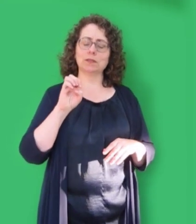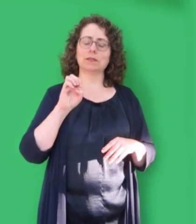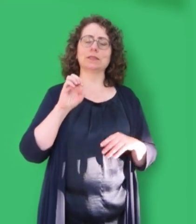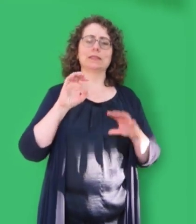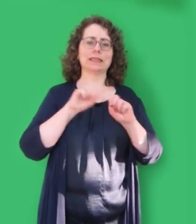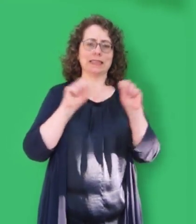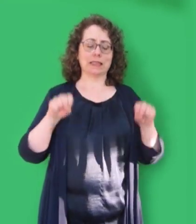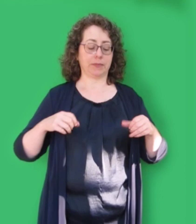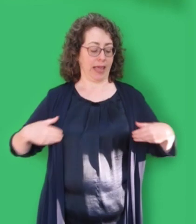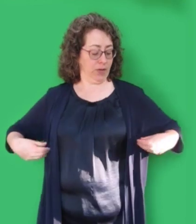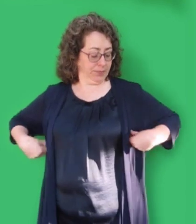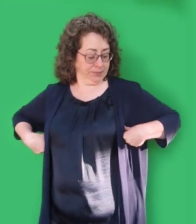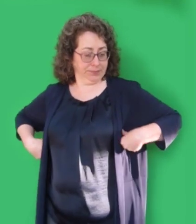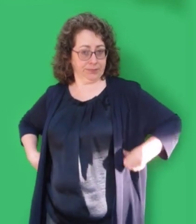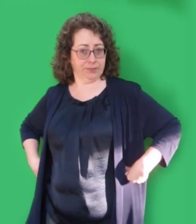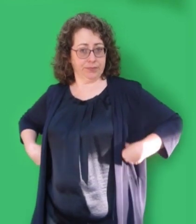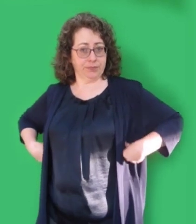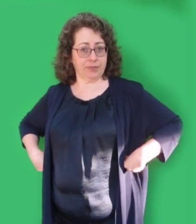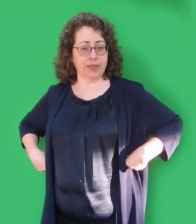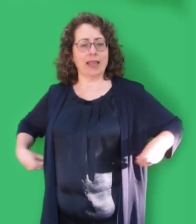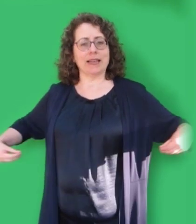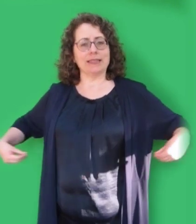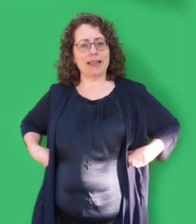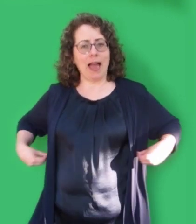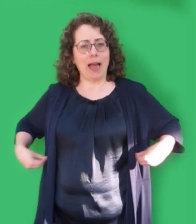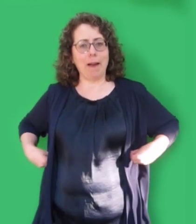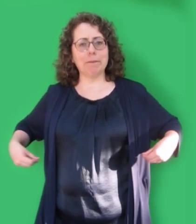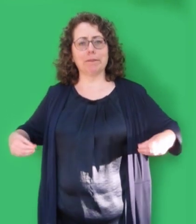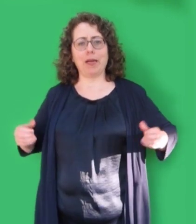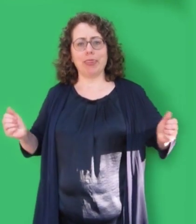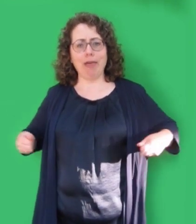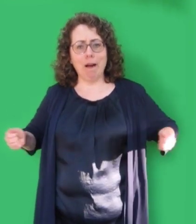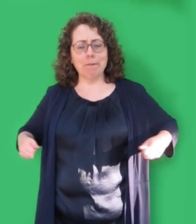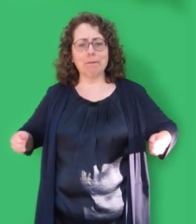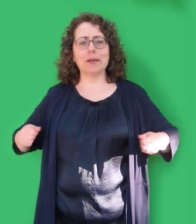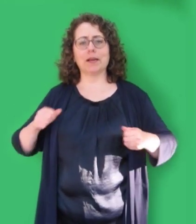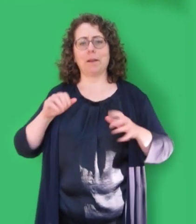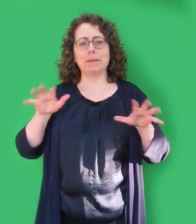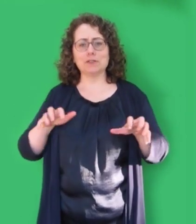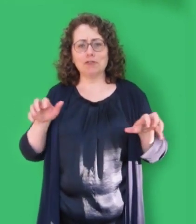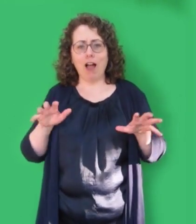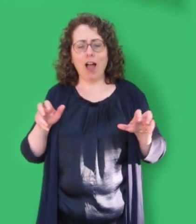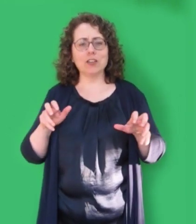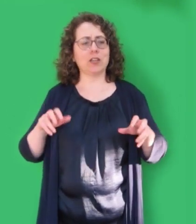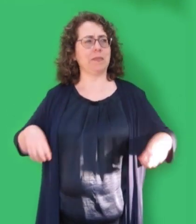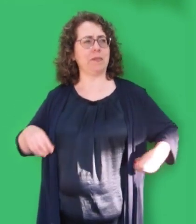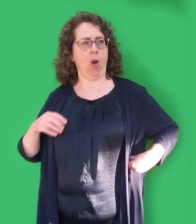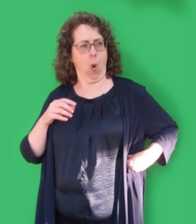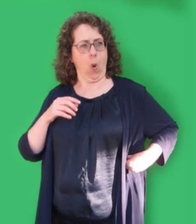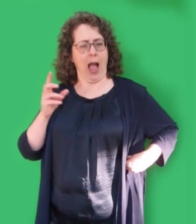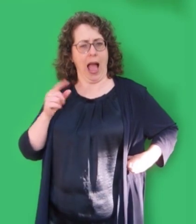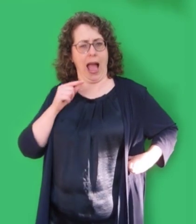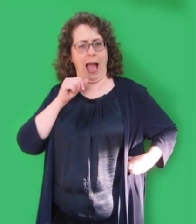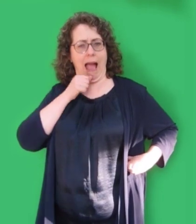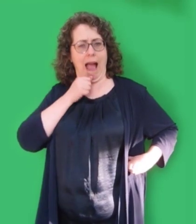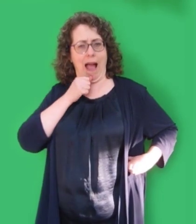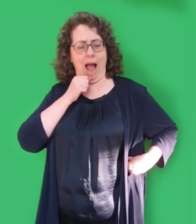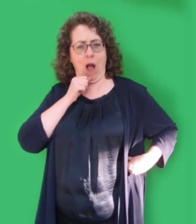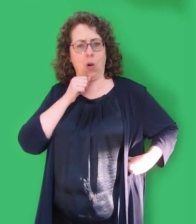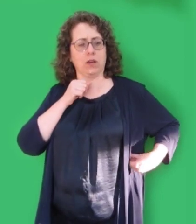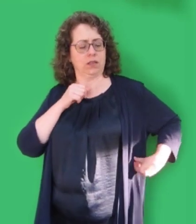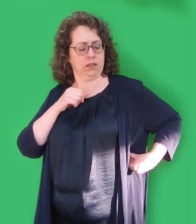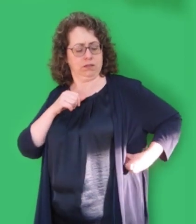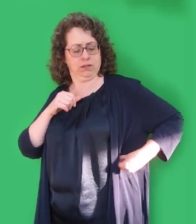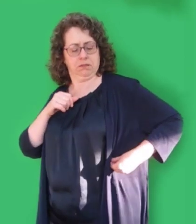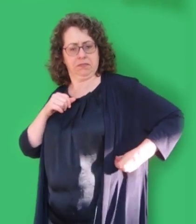Come to the side seam of your body, tap, thump, massage here. You might find a tender place. It might be right on the side seam or a little